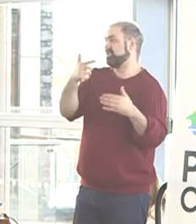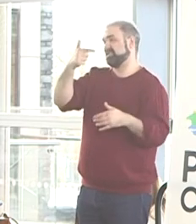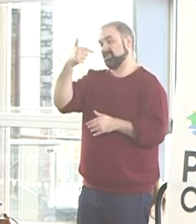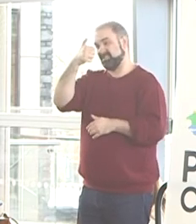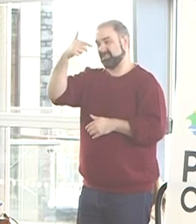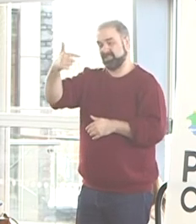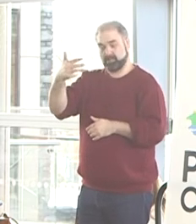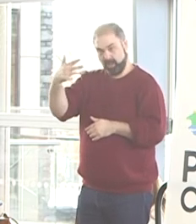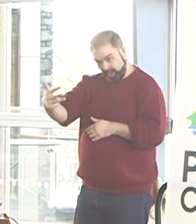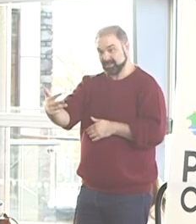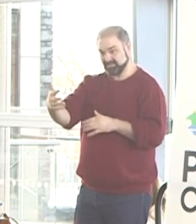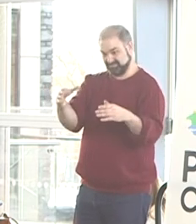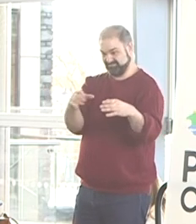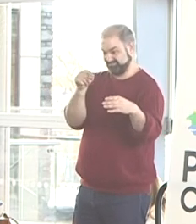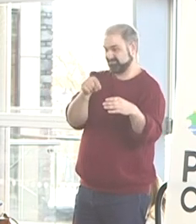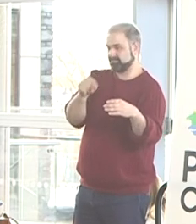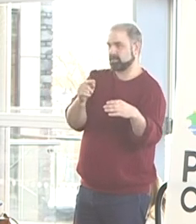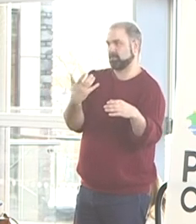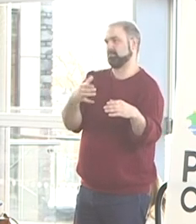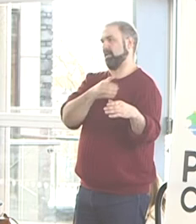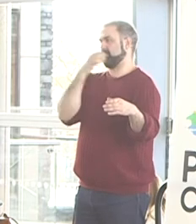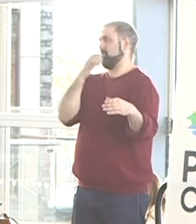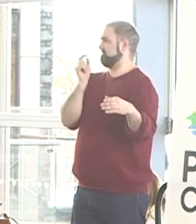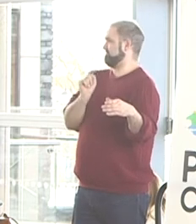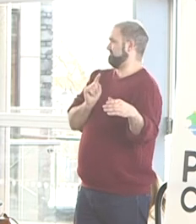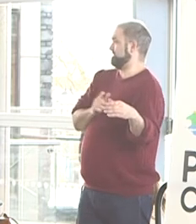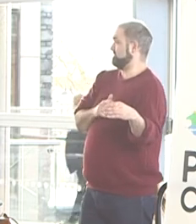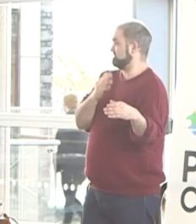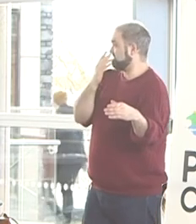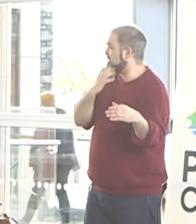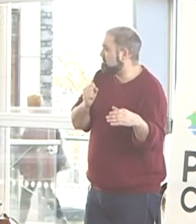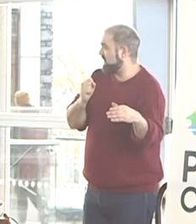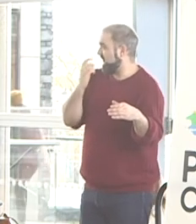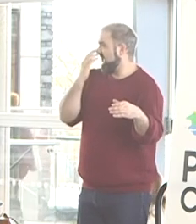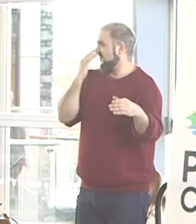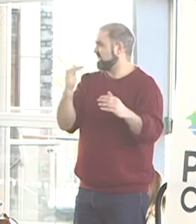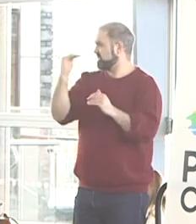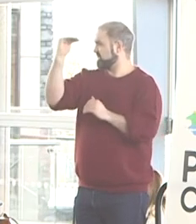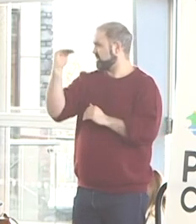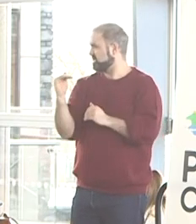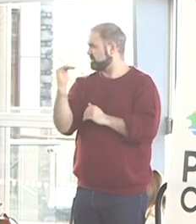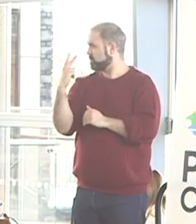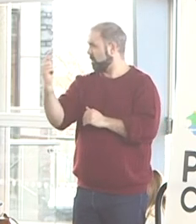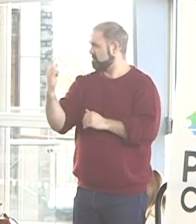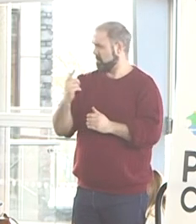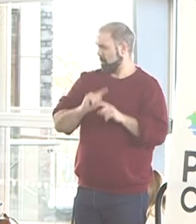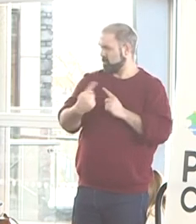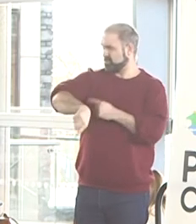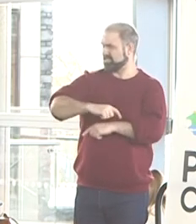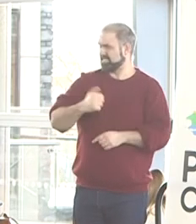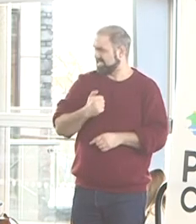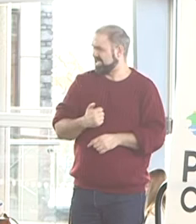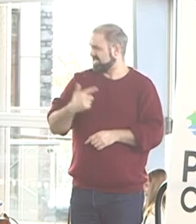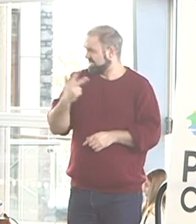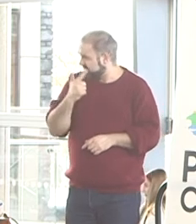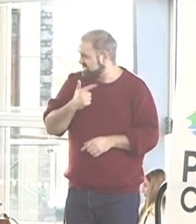1979, we had booze. Now, bear in mind, the upper age limit for the group was 21, but most of us were 16 or 17. I don't